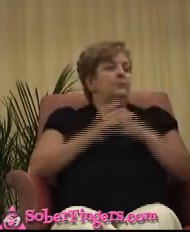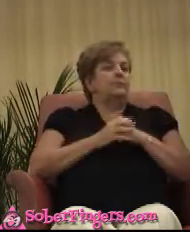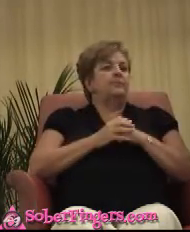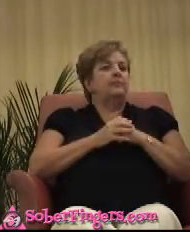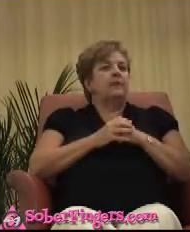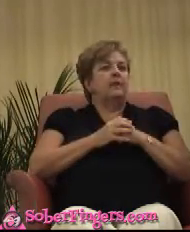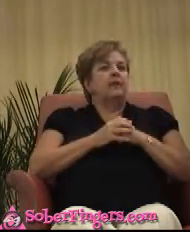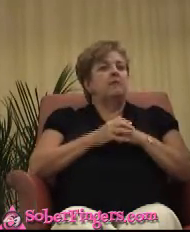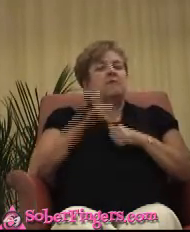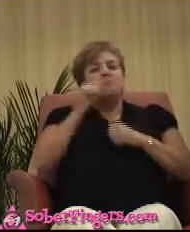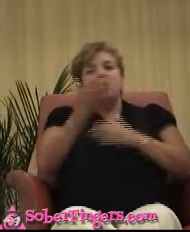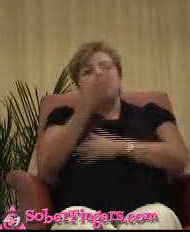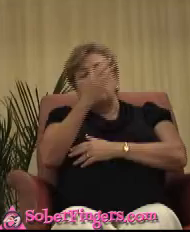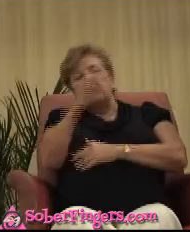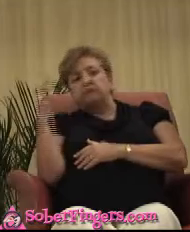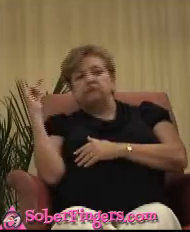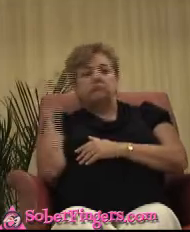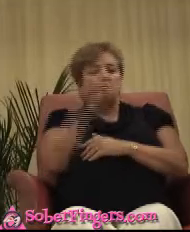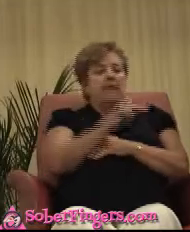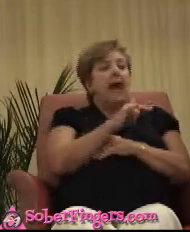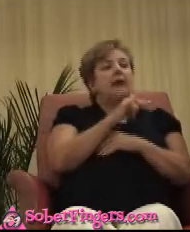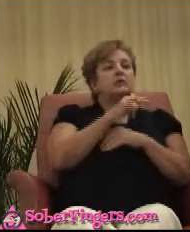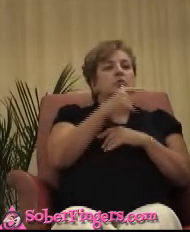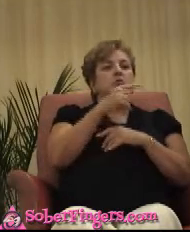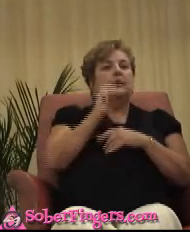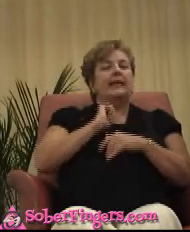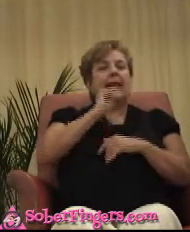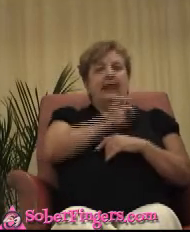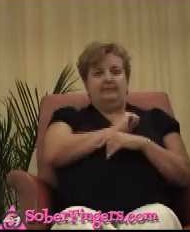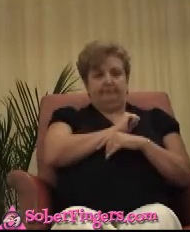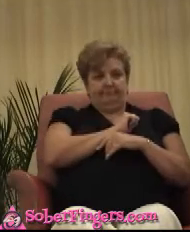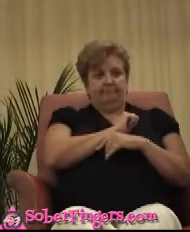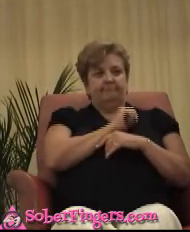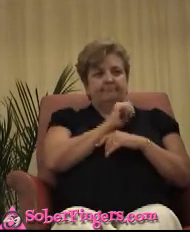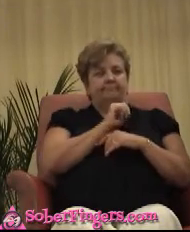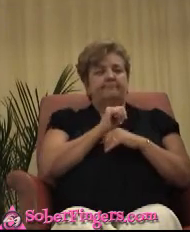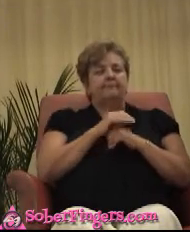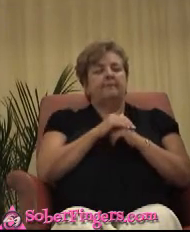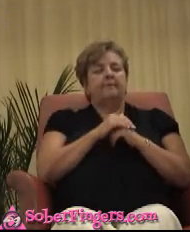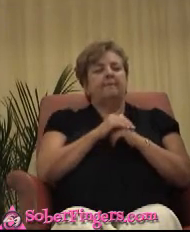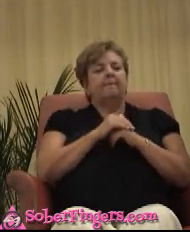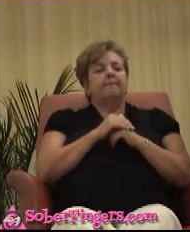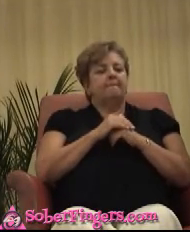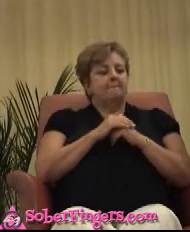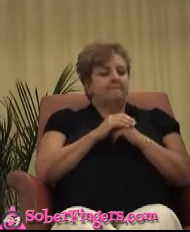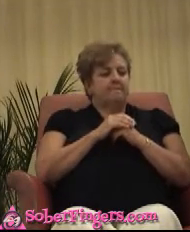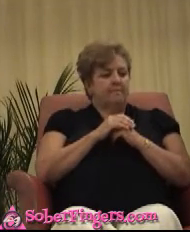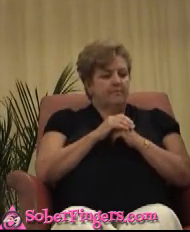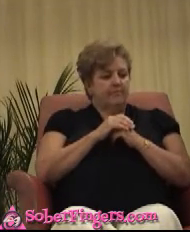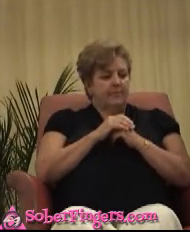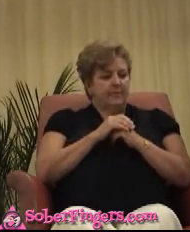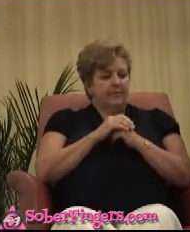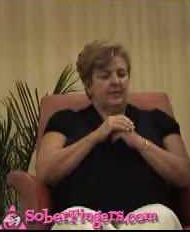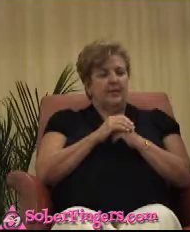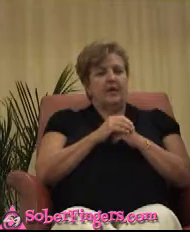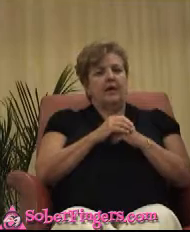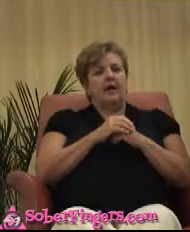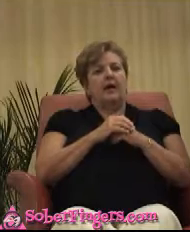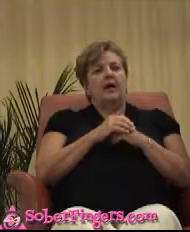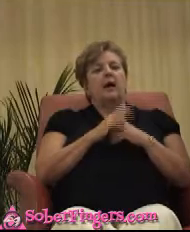the next morning. I never told the story, but I did say that I got to the front of the terminal and I looked over and I saw Barbara parked by the curb. I felt like I